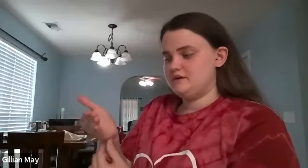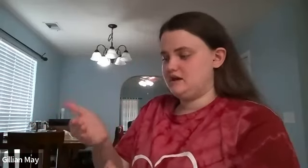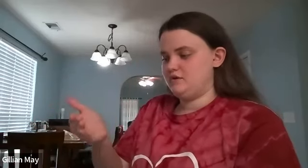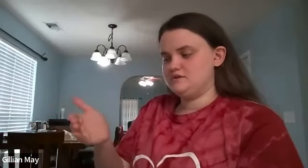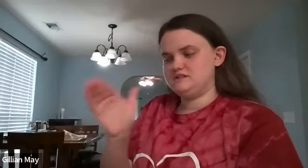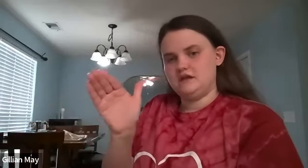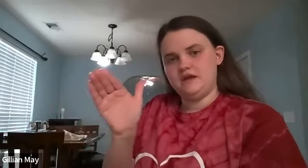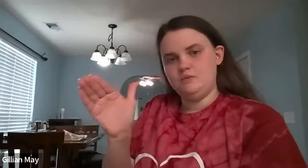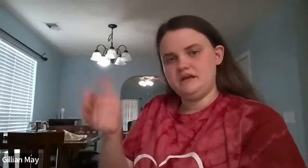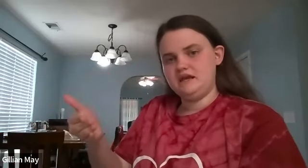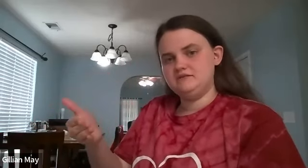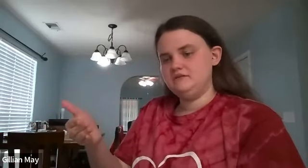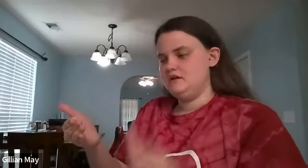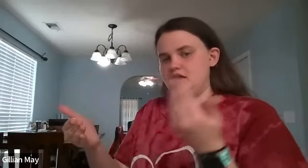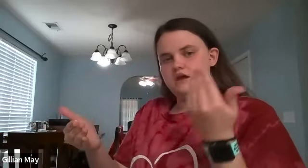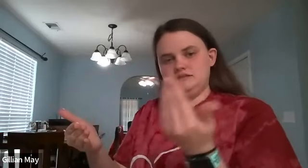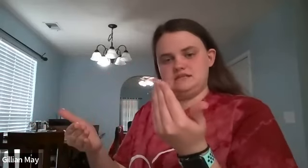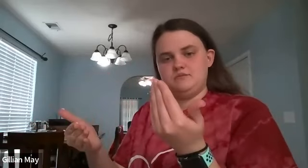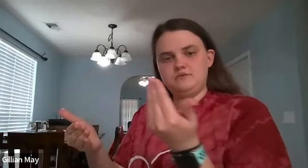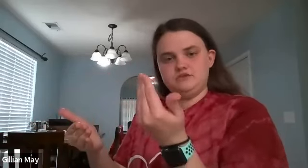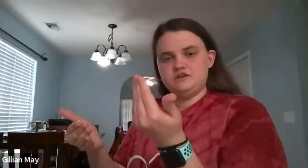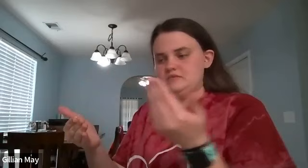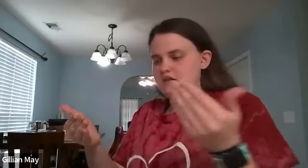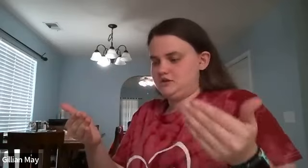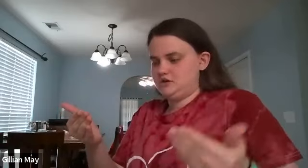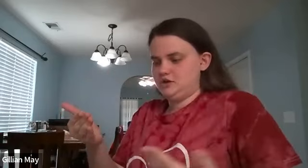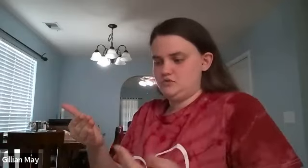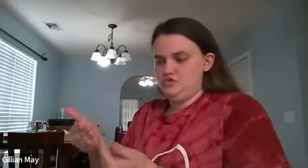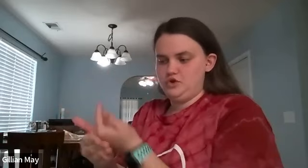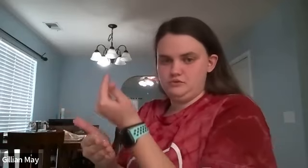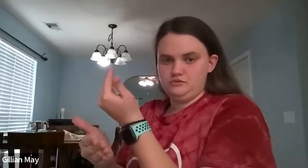kind of almost in that open hand, same one with your dominant, and you're going to go new.